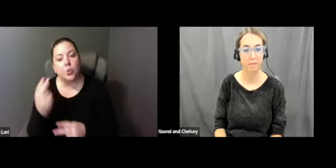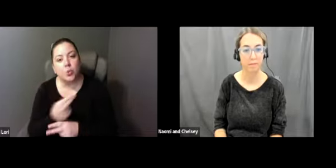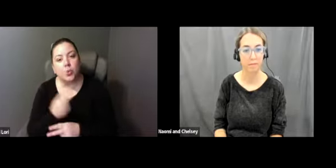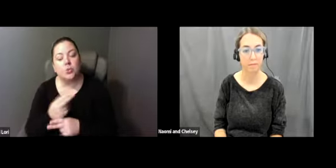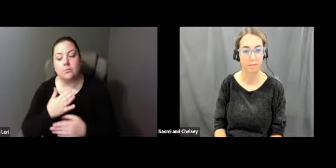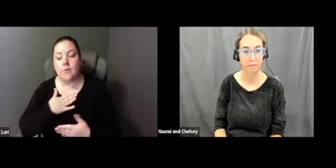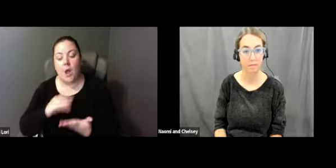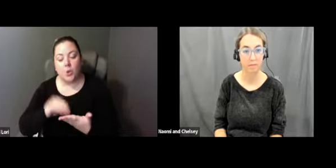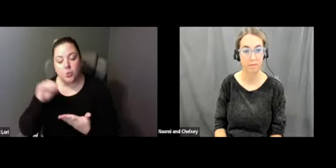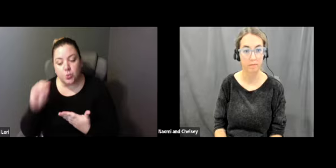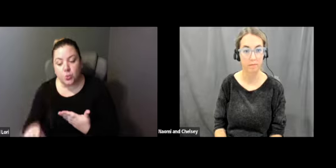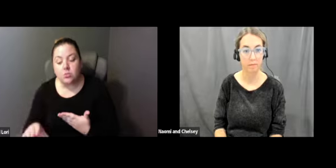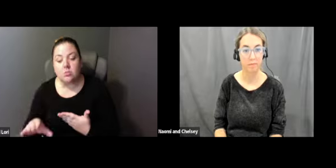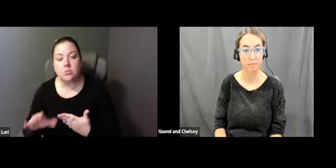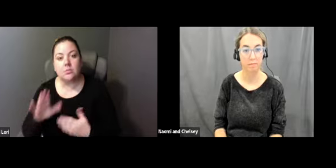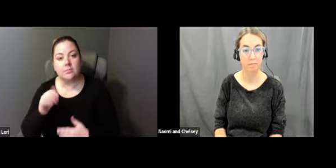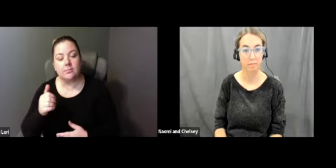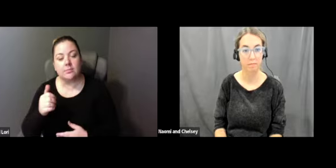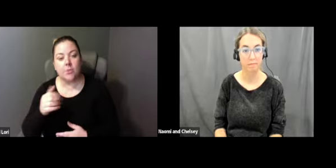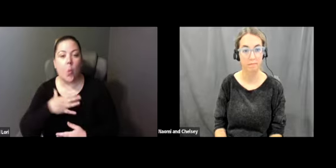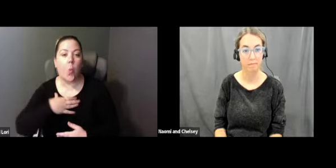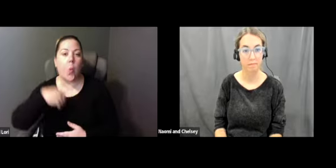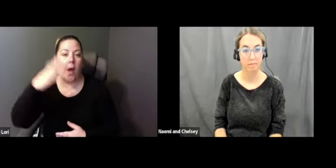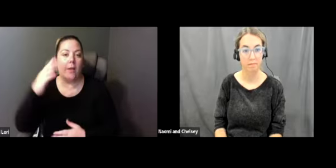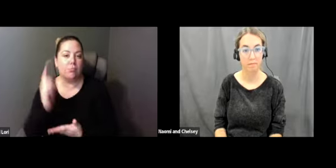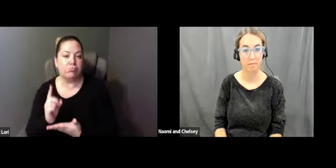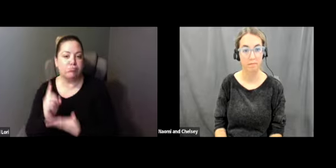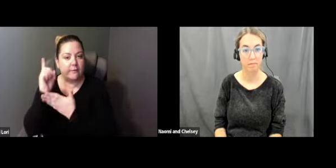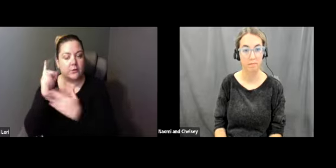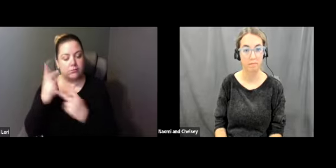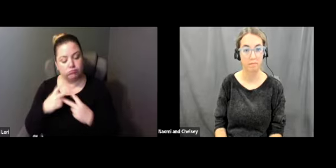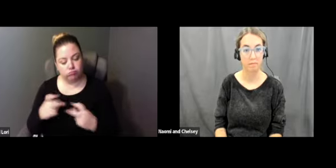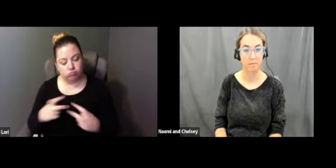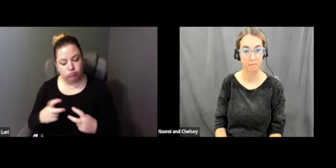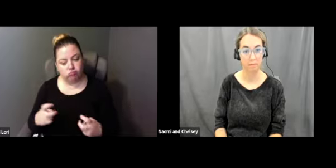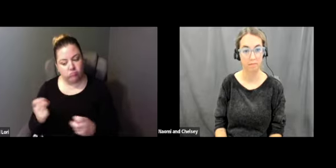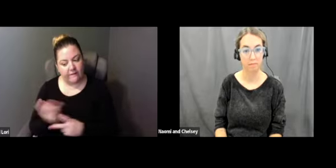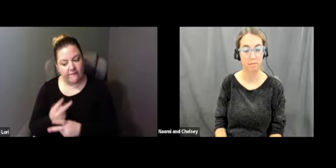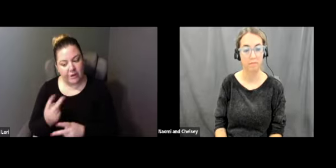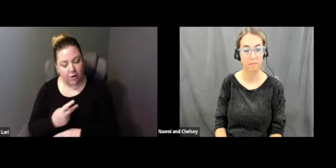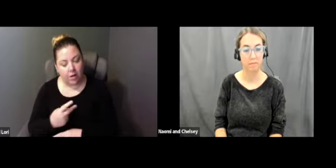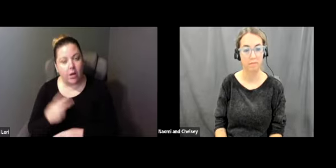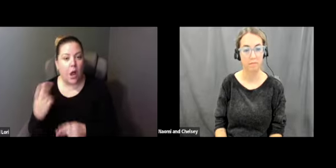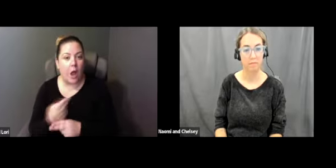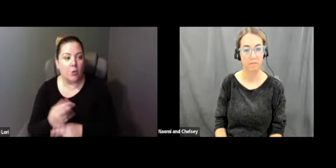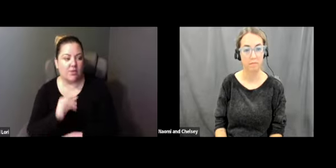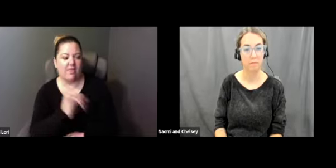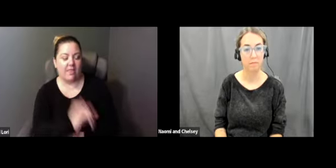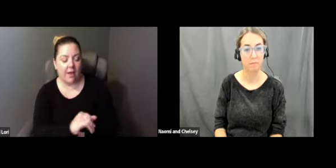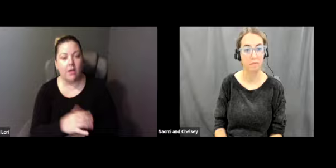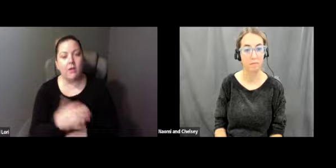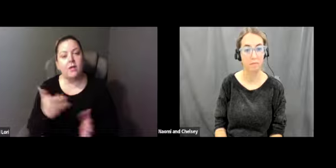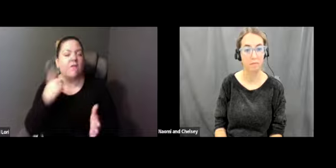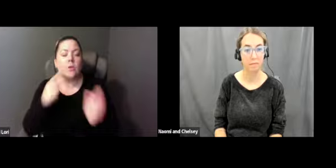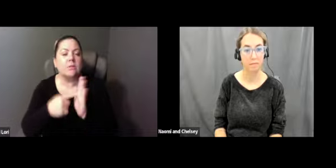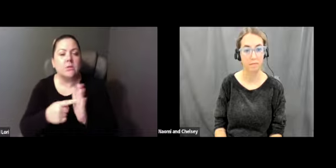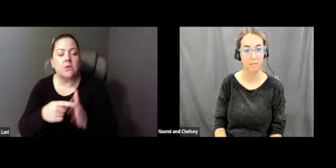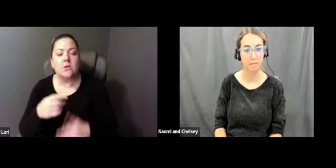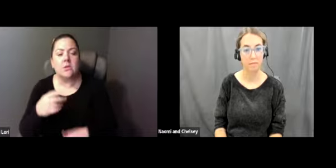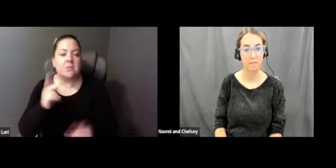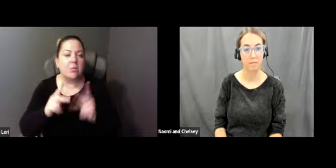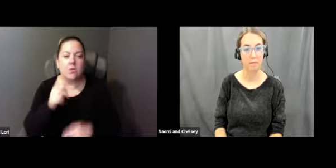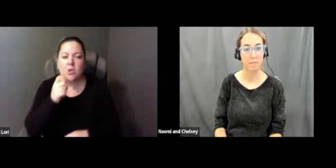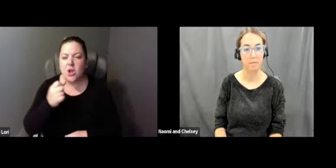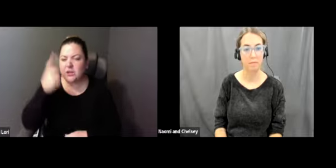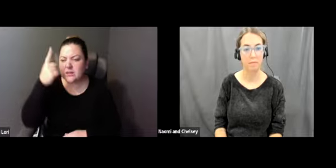I would use it as a way to get them to understand why it was so impactful when a news article said a man